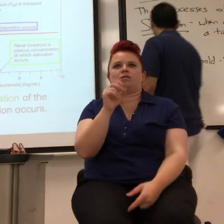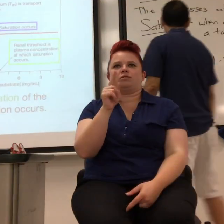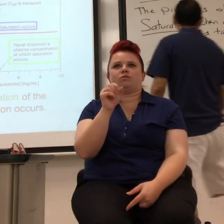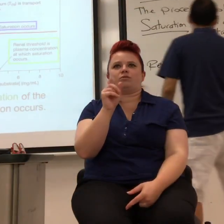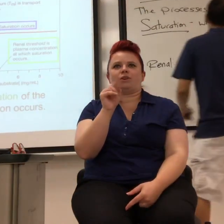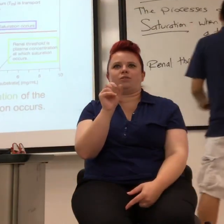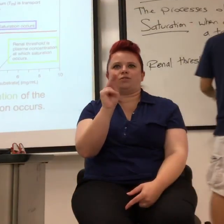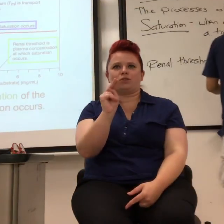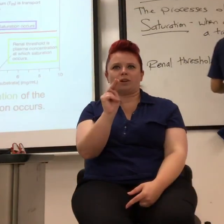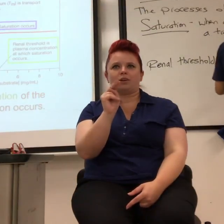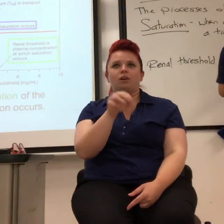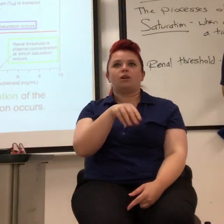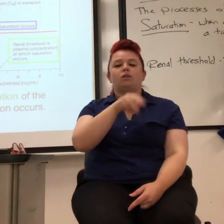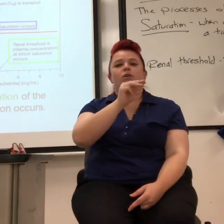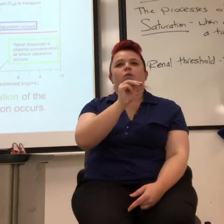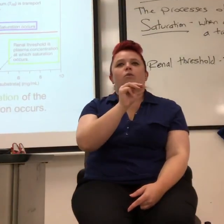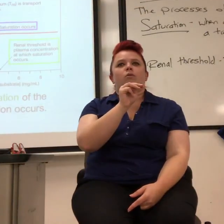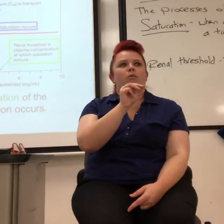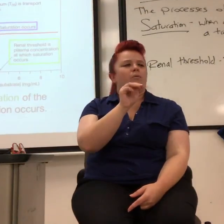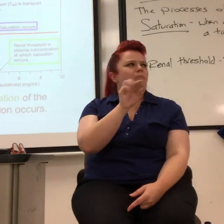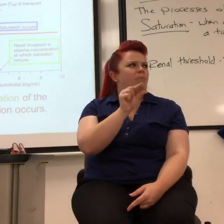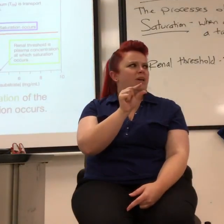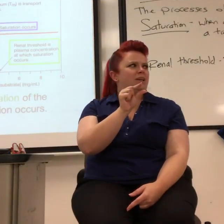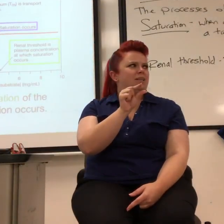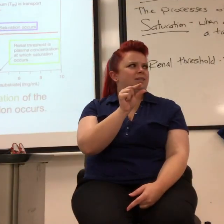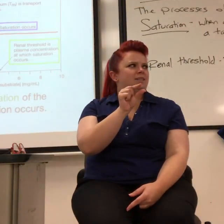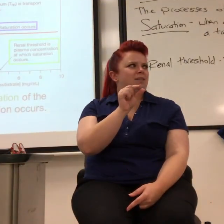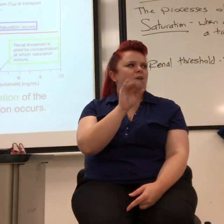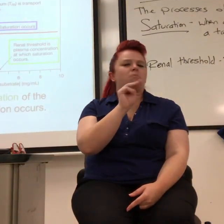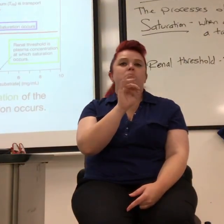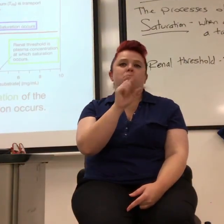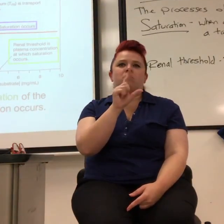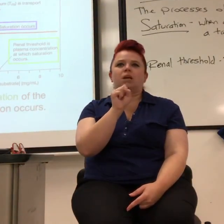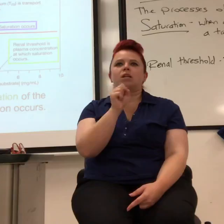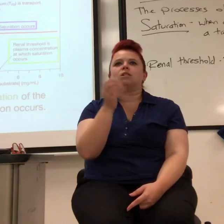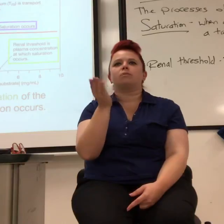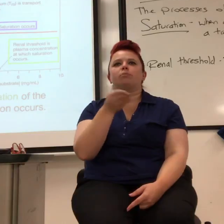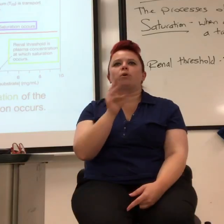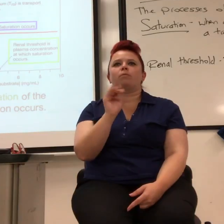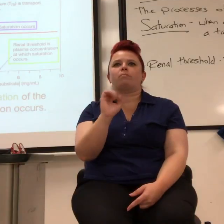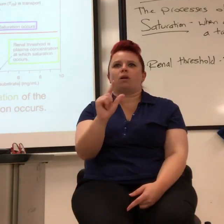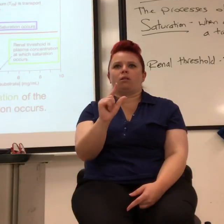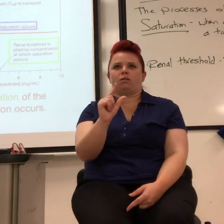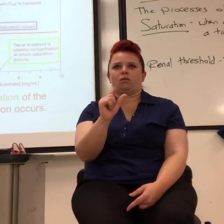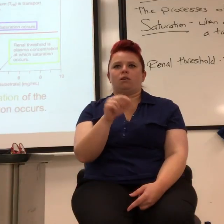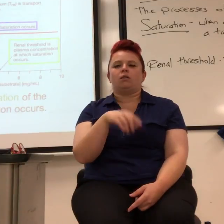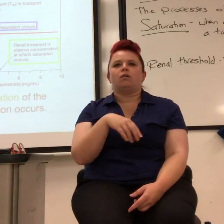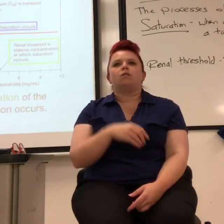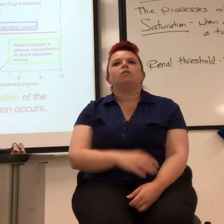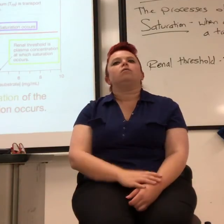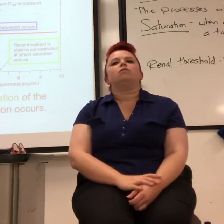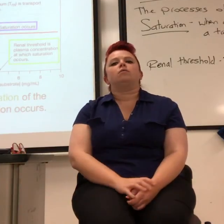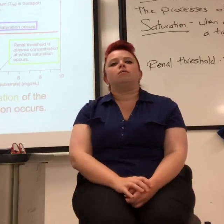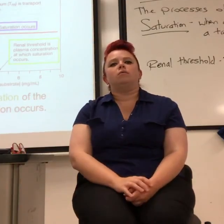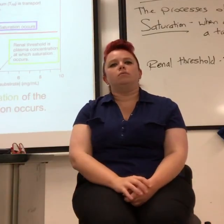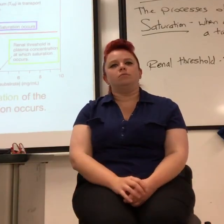mil. It's a concentration, so the appropriate units, mg per